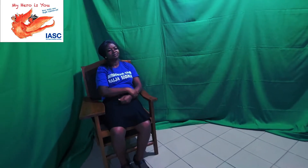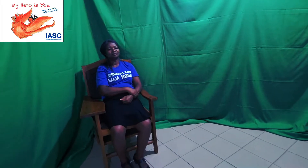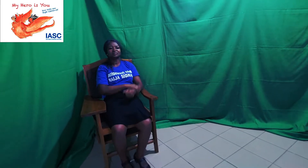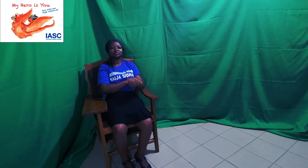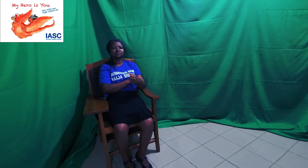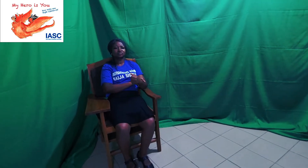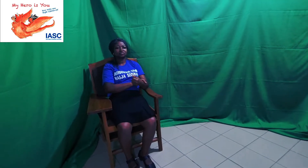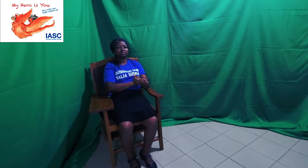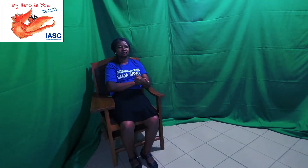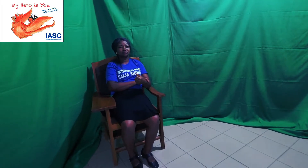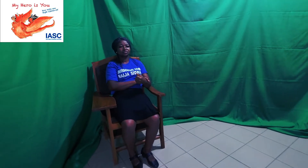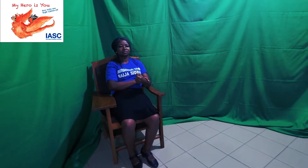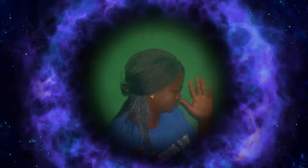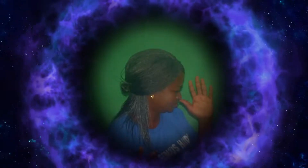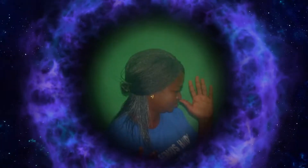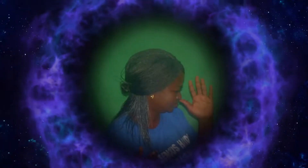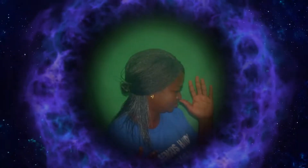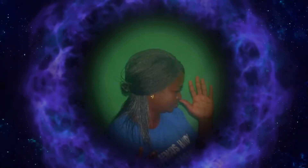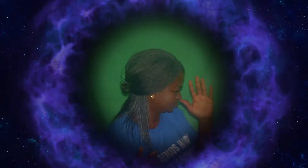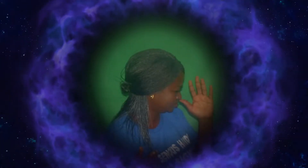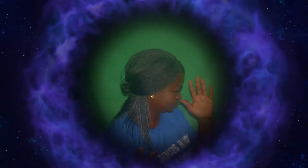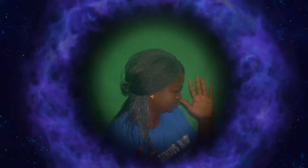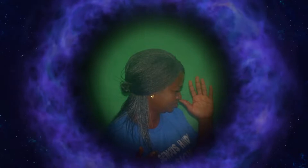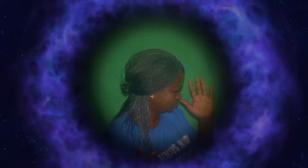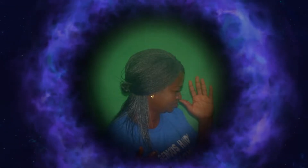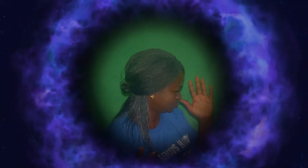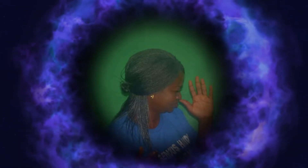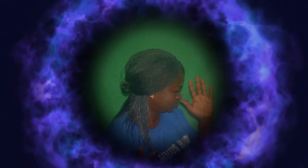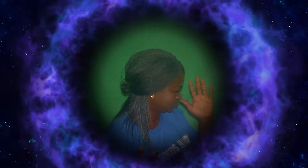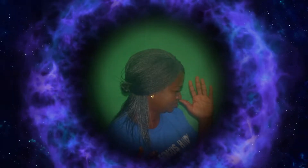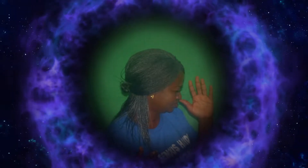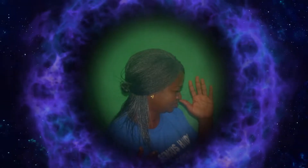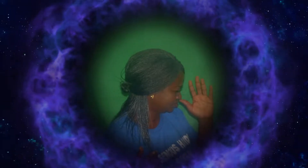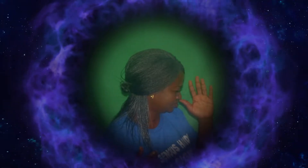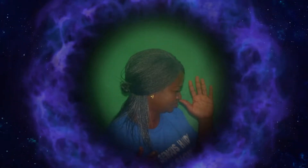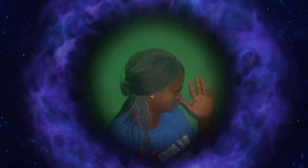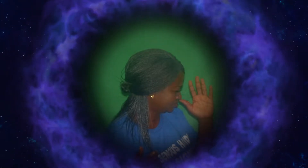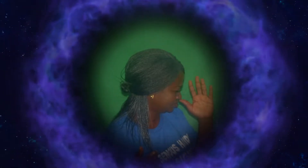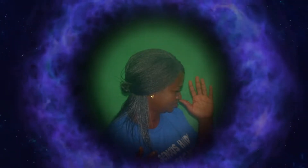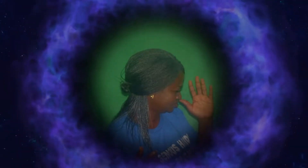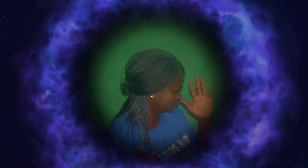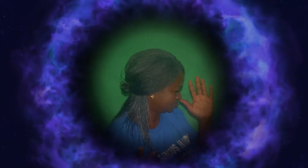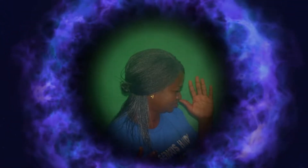Suddenly, a gentle voice whispered her name in the darkness.